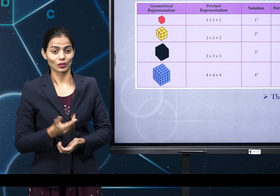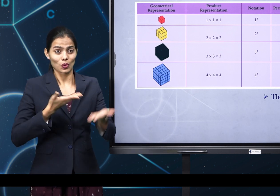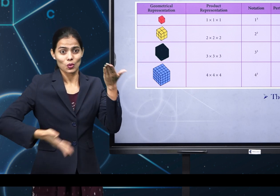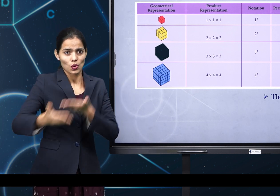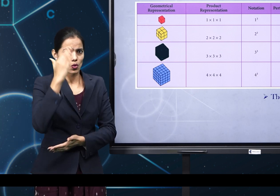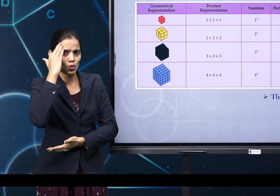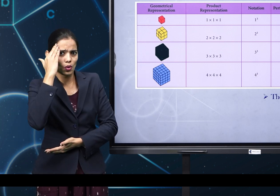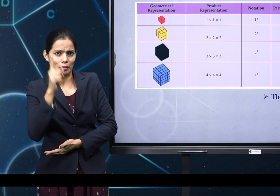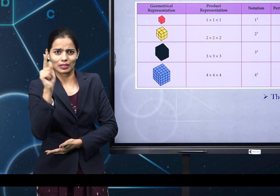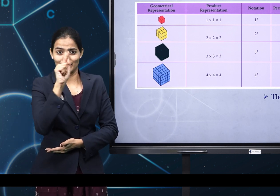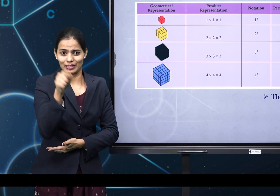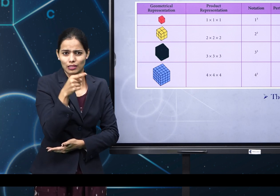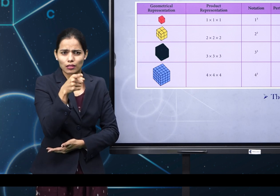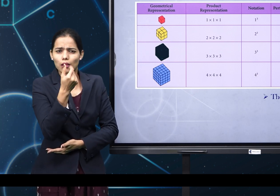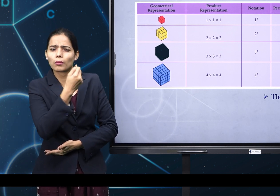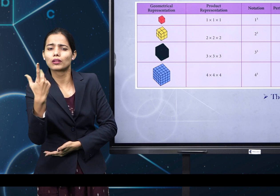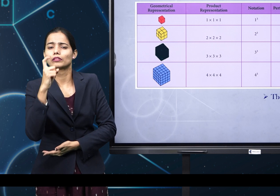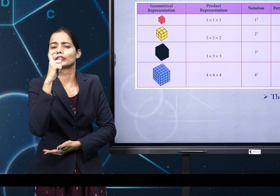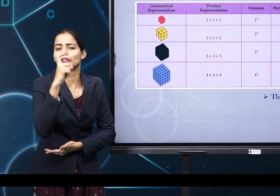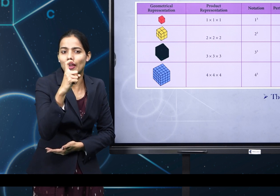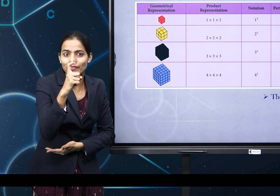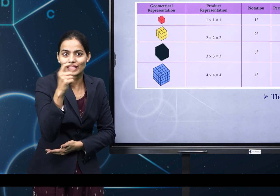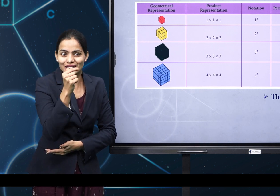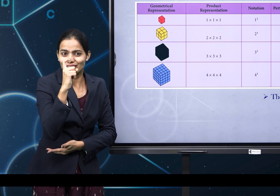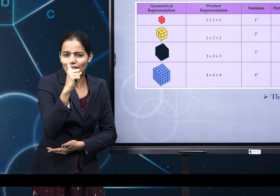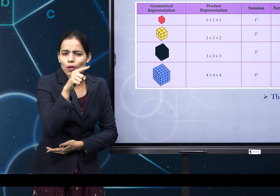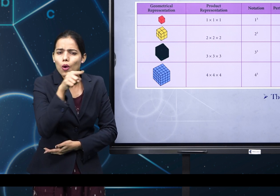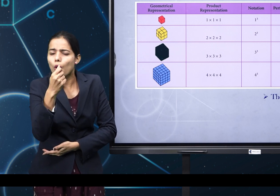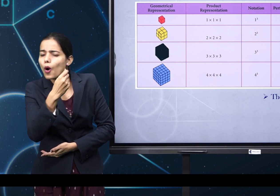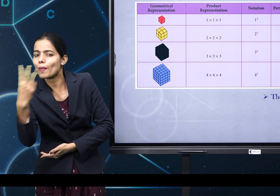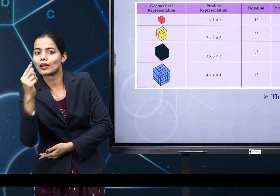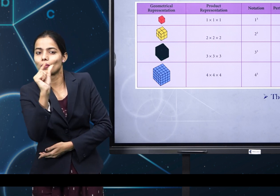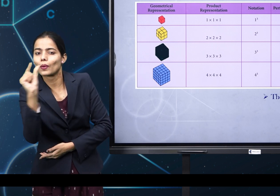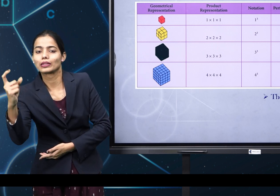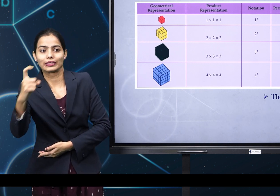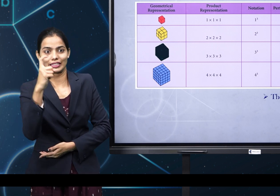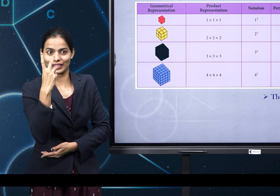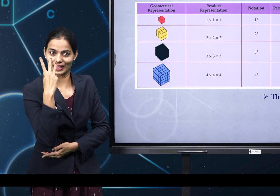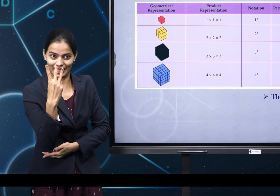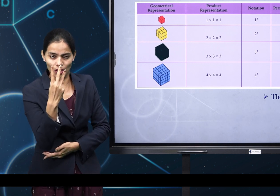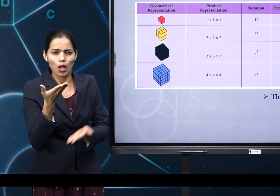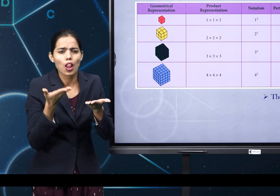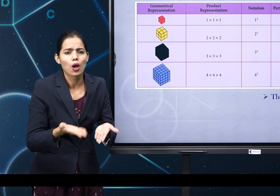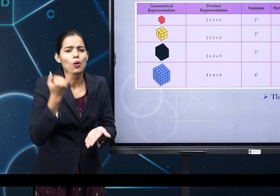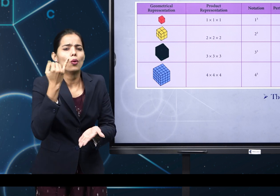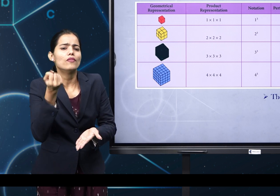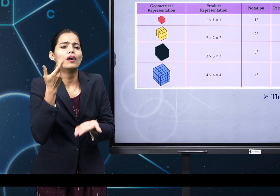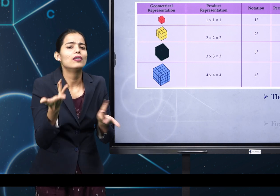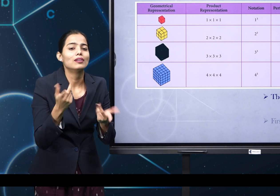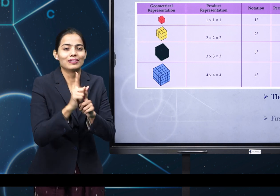We know that the cube of minus 7 is minus 7 into minus 7 into minus 7. Now, to find